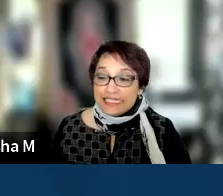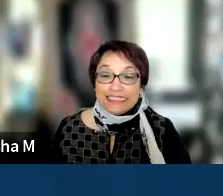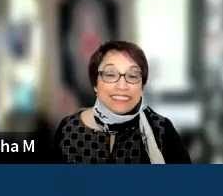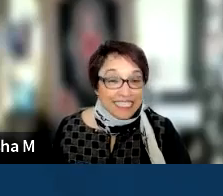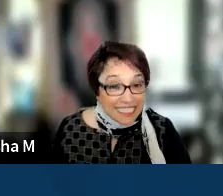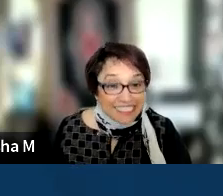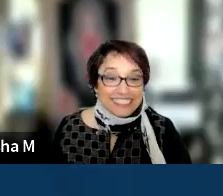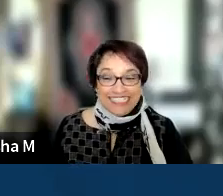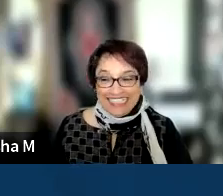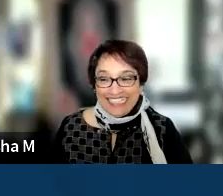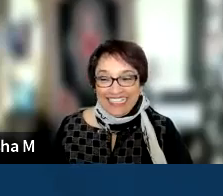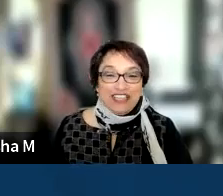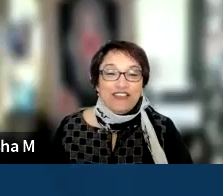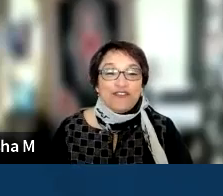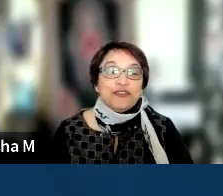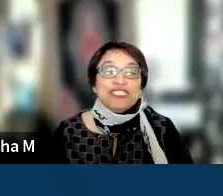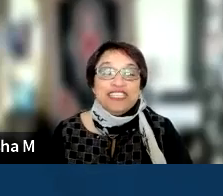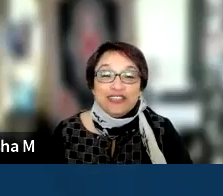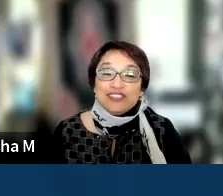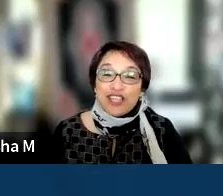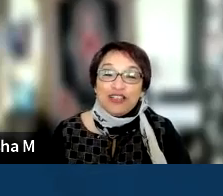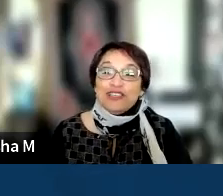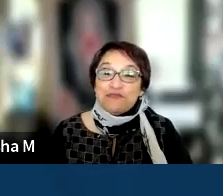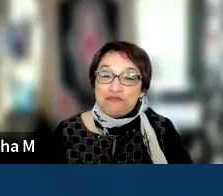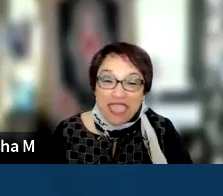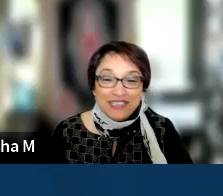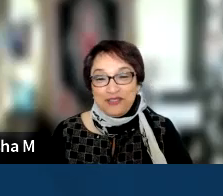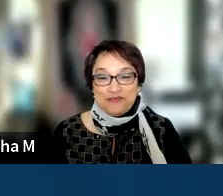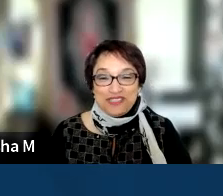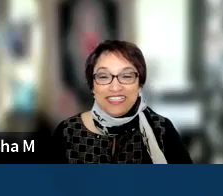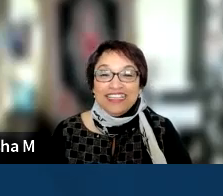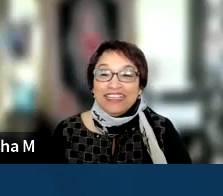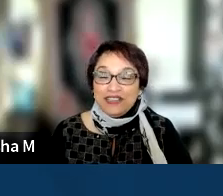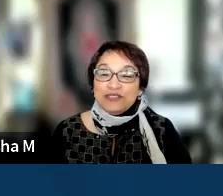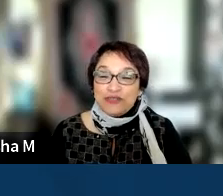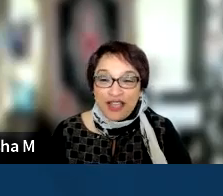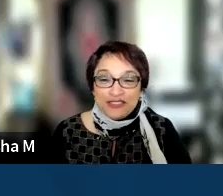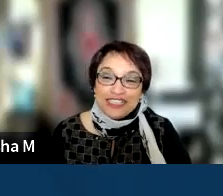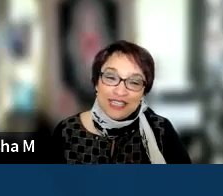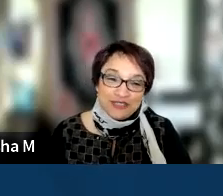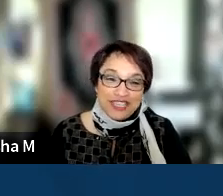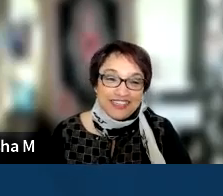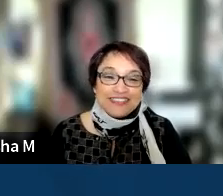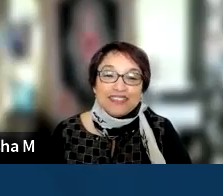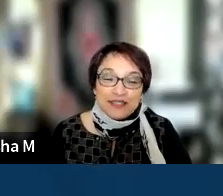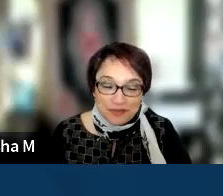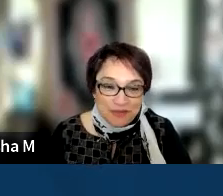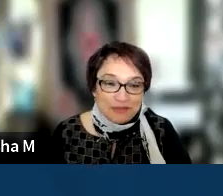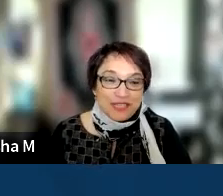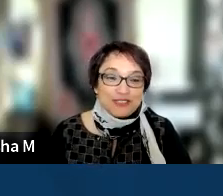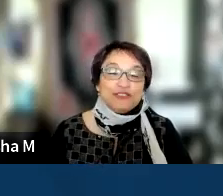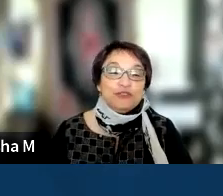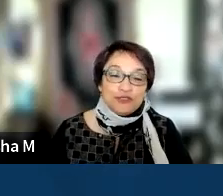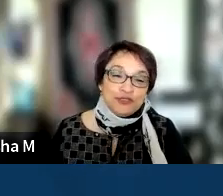problems instantly. Folks, here's Chala's main human, here to ground and educate us.